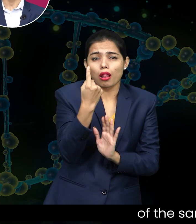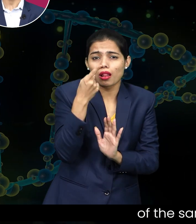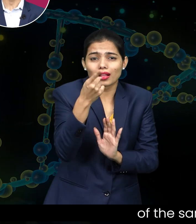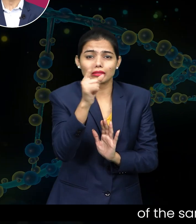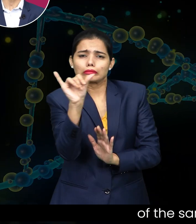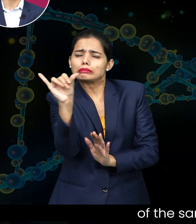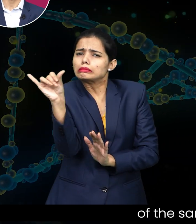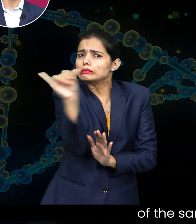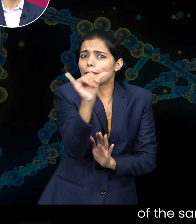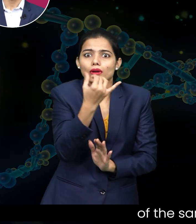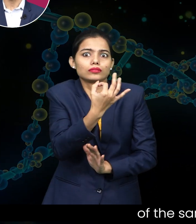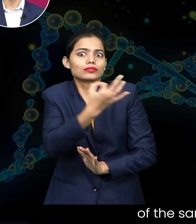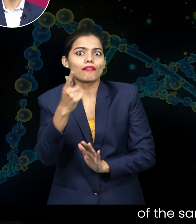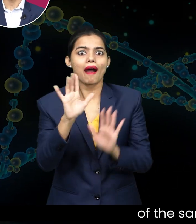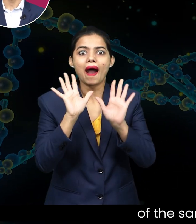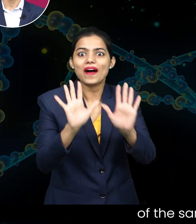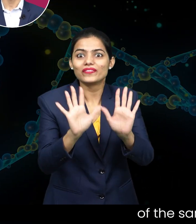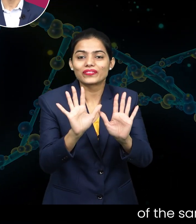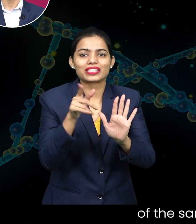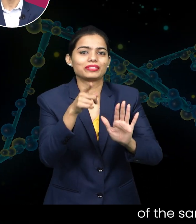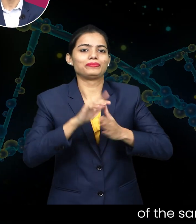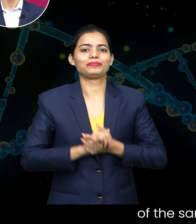of the same species have the